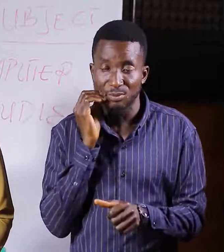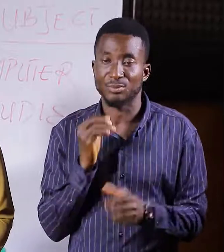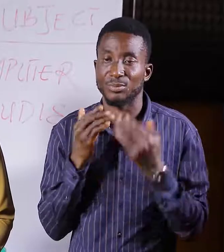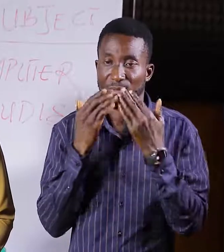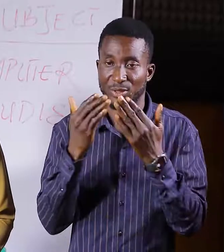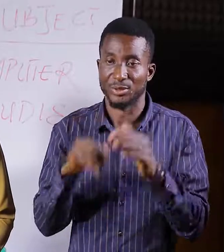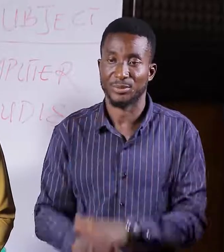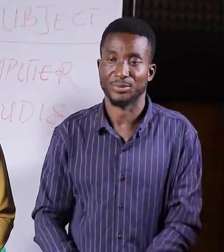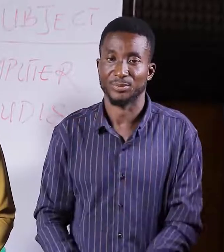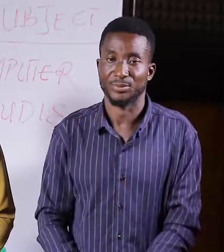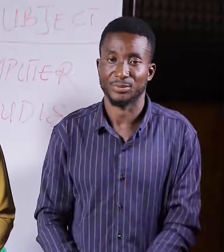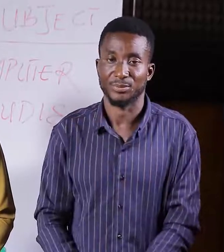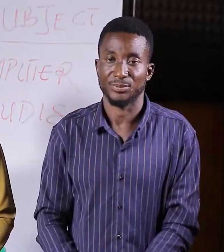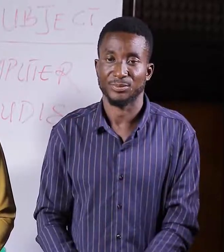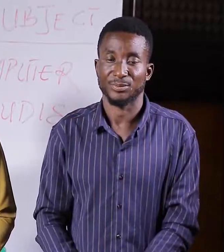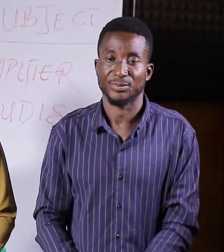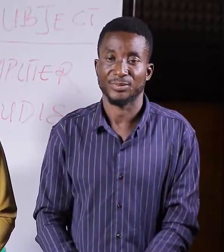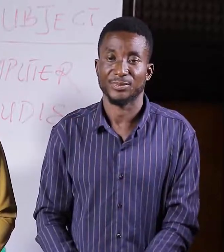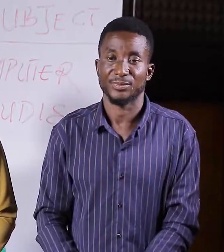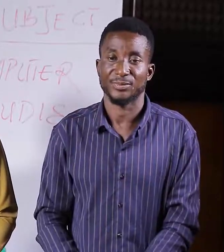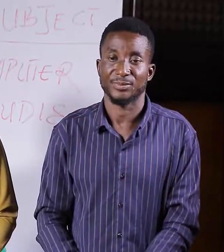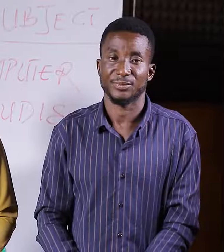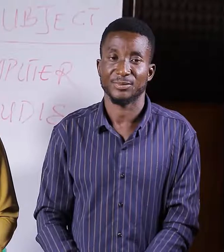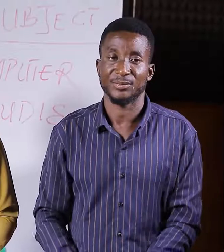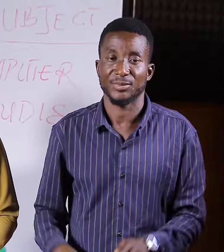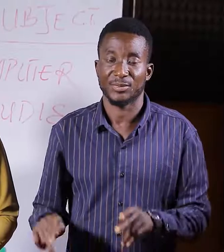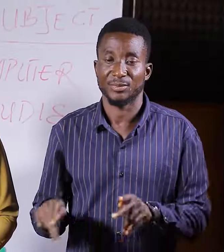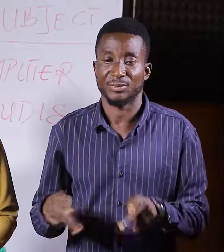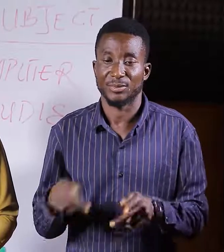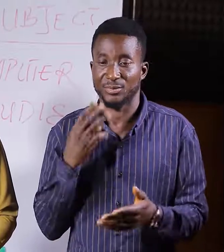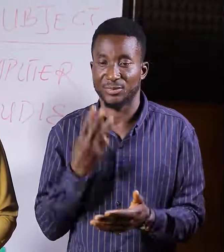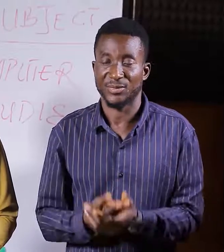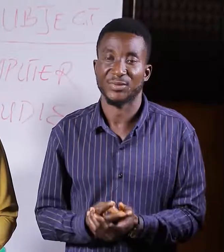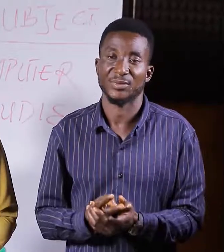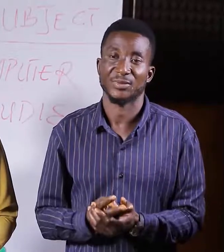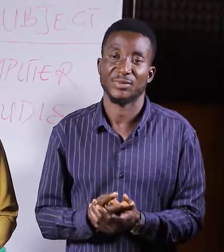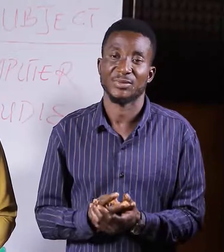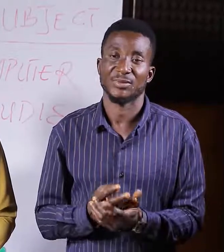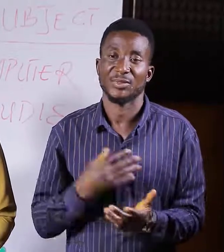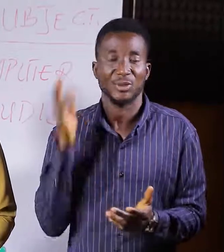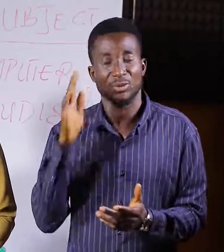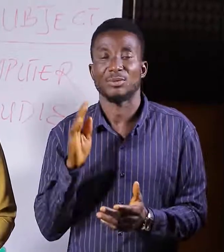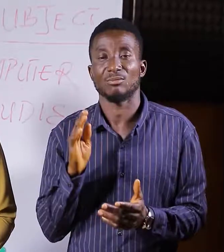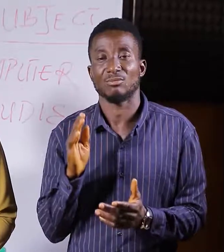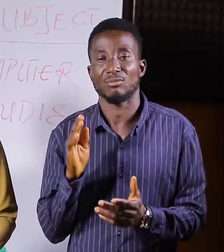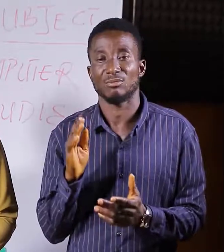fails to plan. But when you are planning to succeed, you're actually planning not